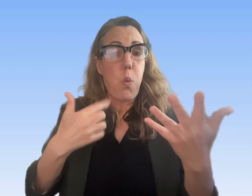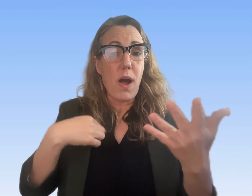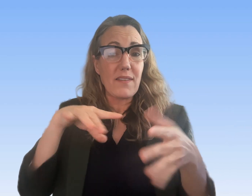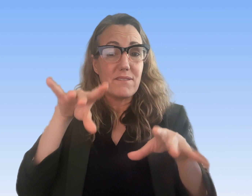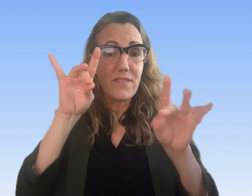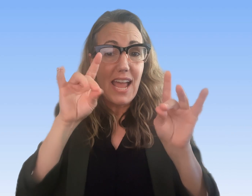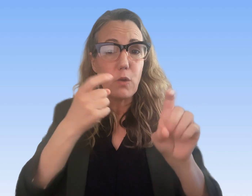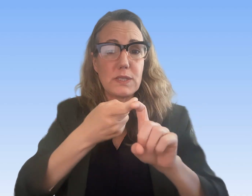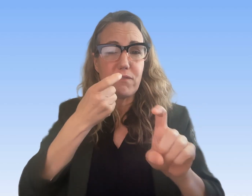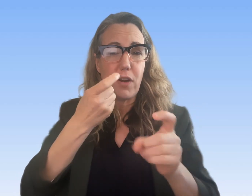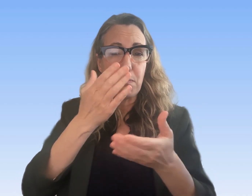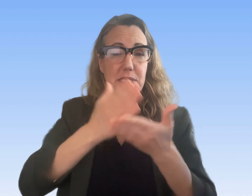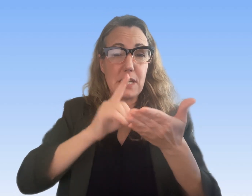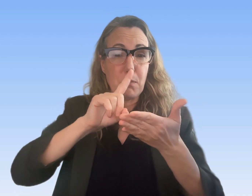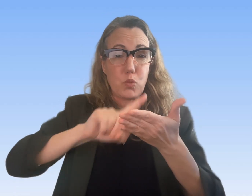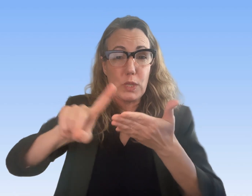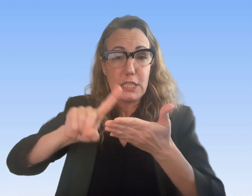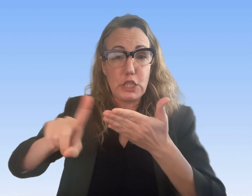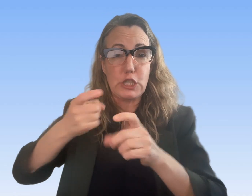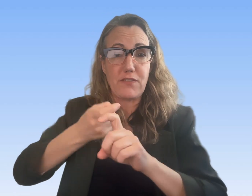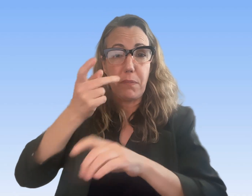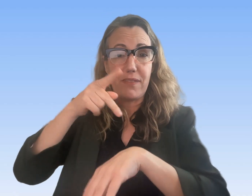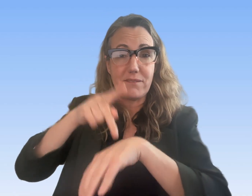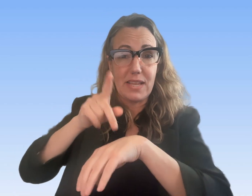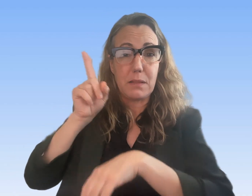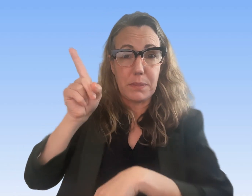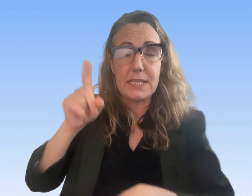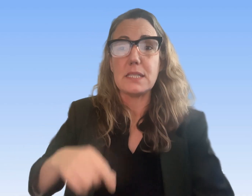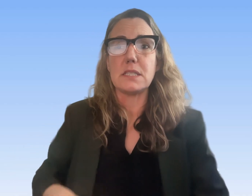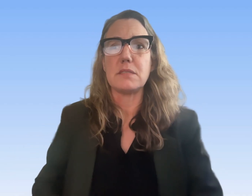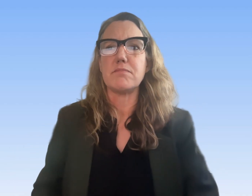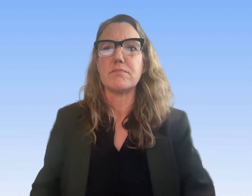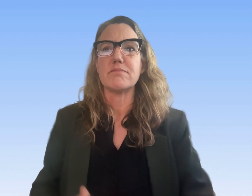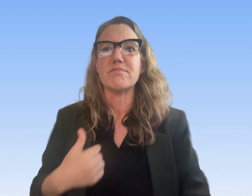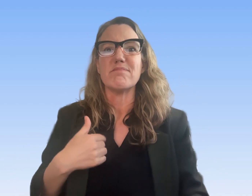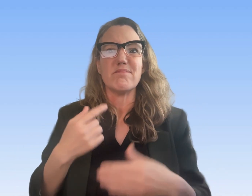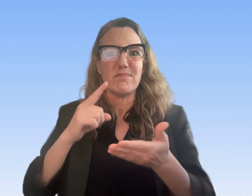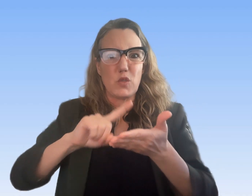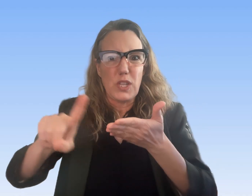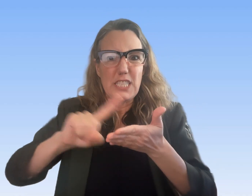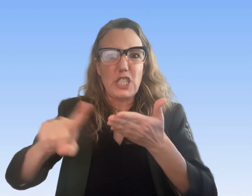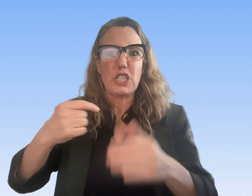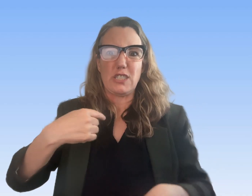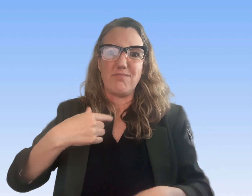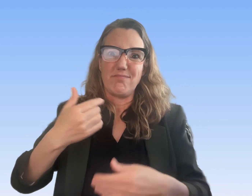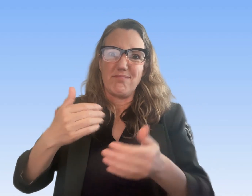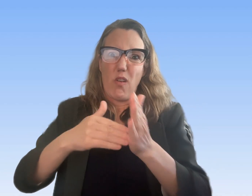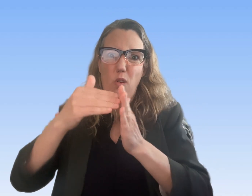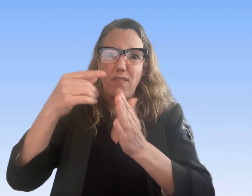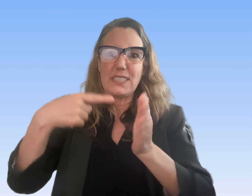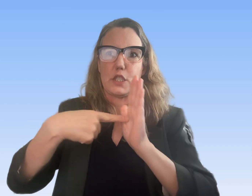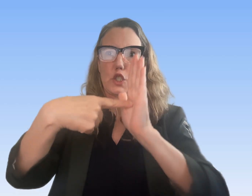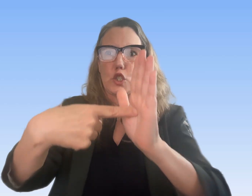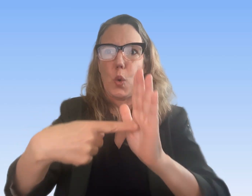What found from some research from the Philippines, research often